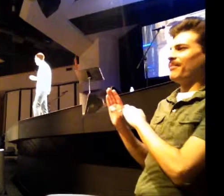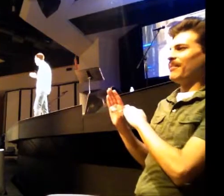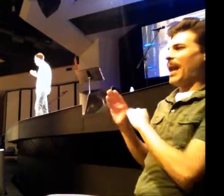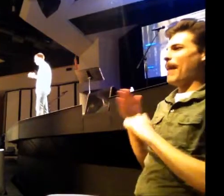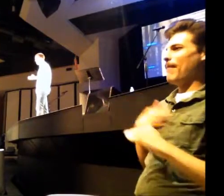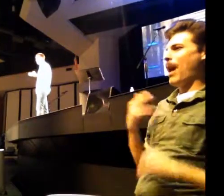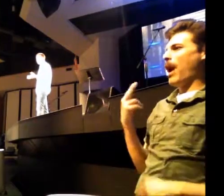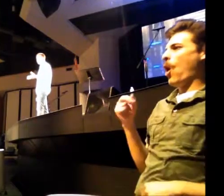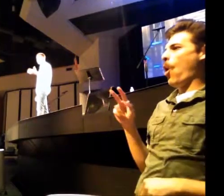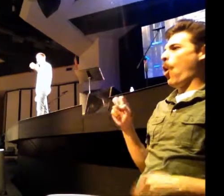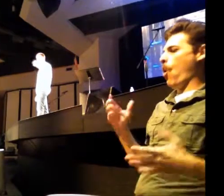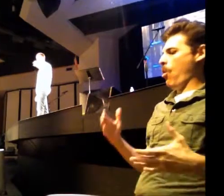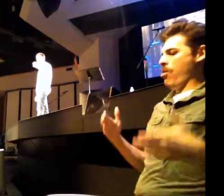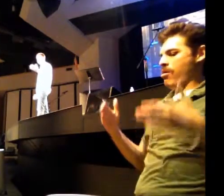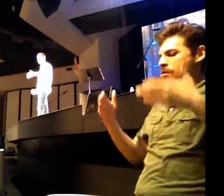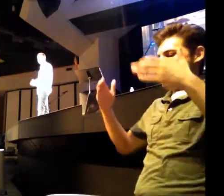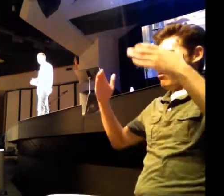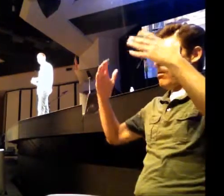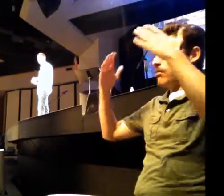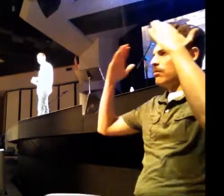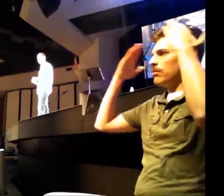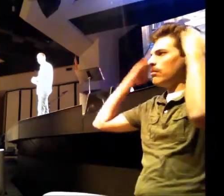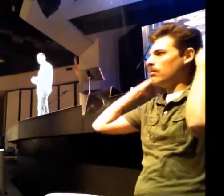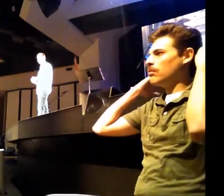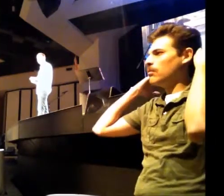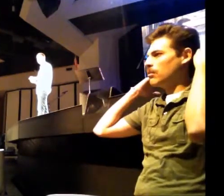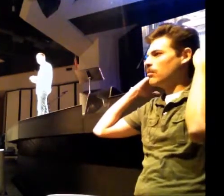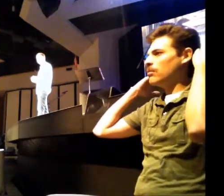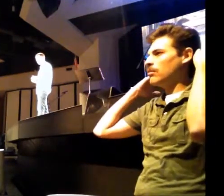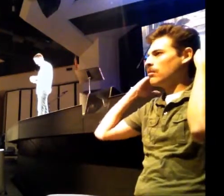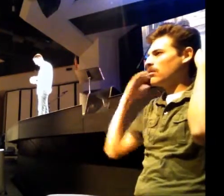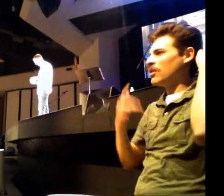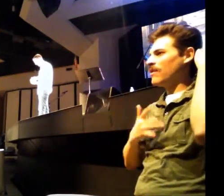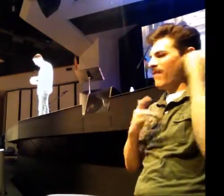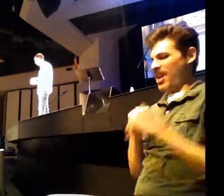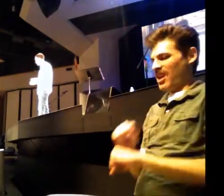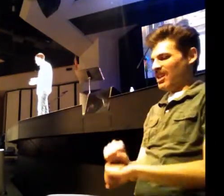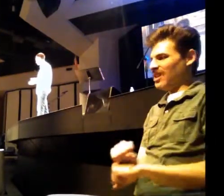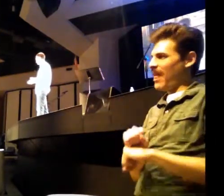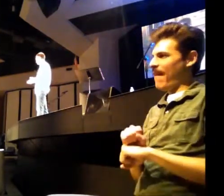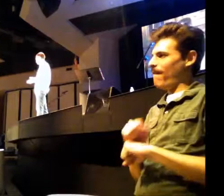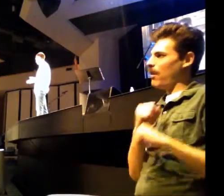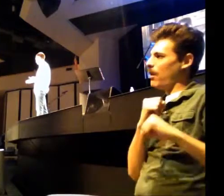of ways, I felt like a slave. Something else was my master.